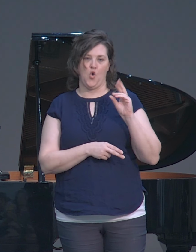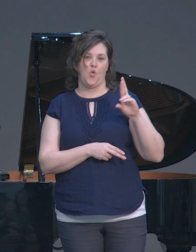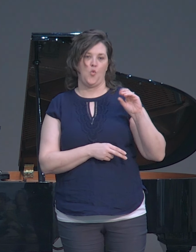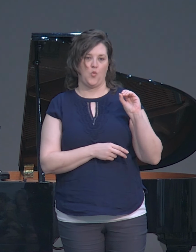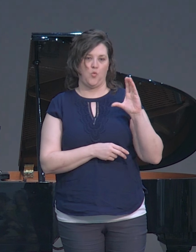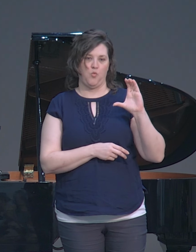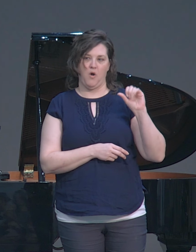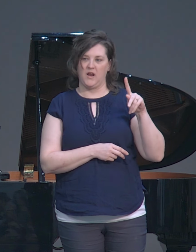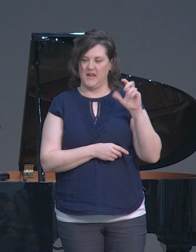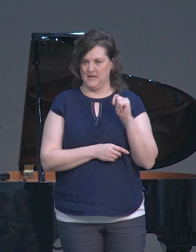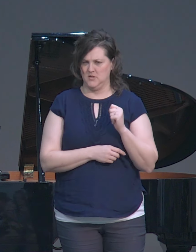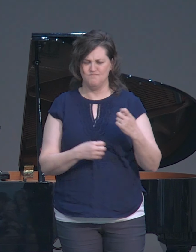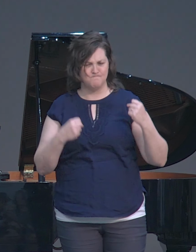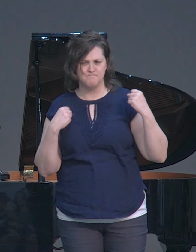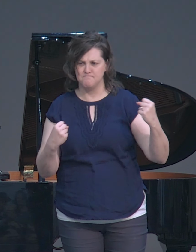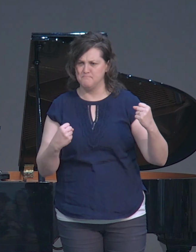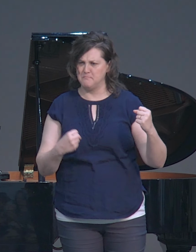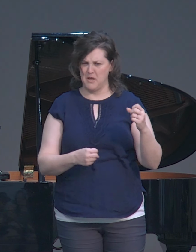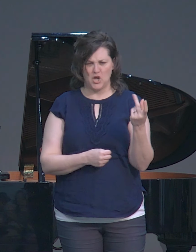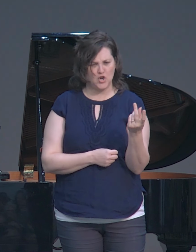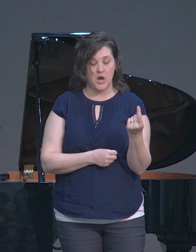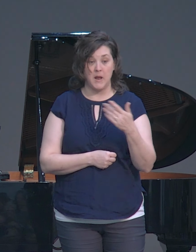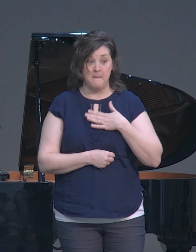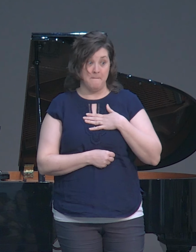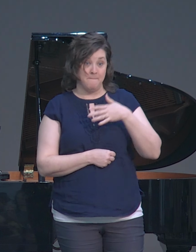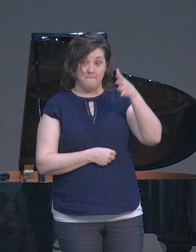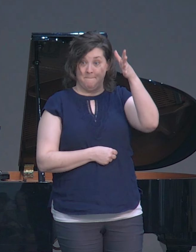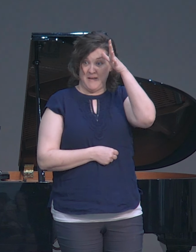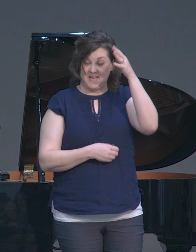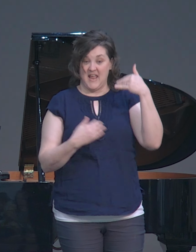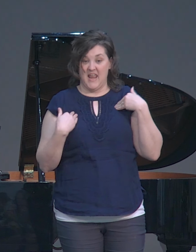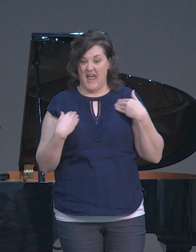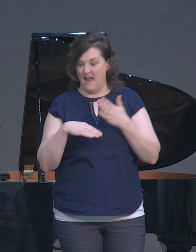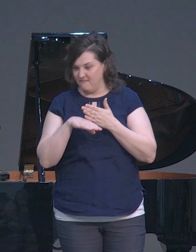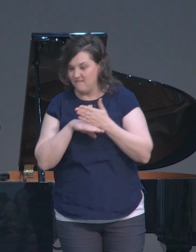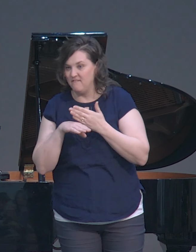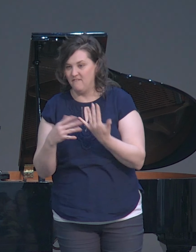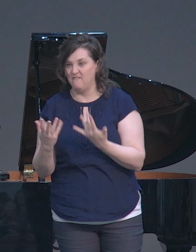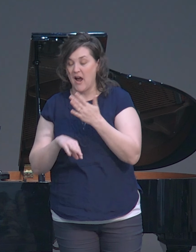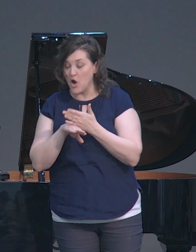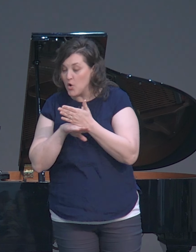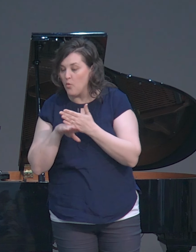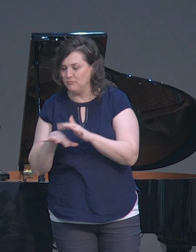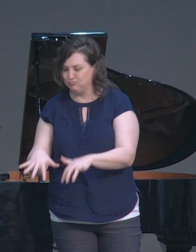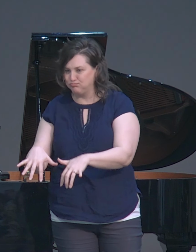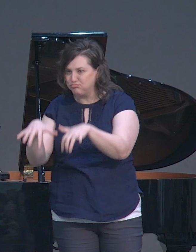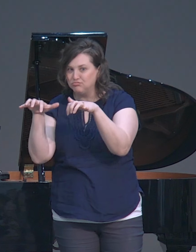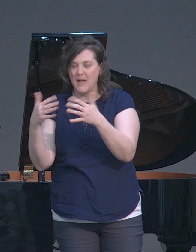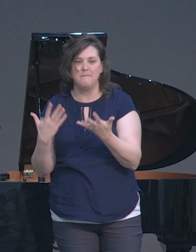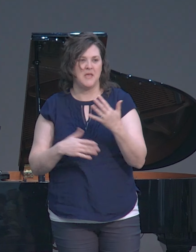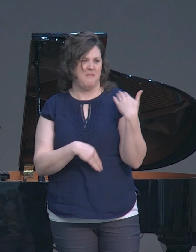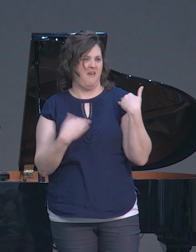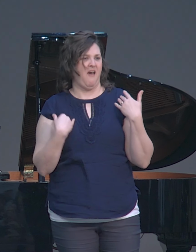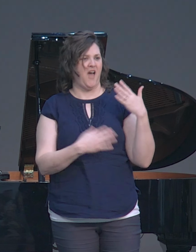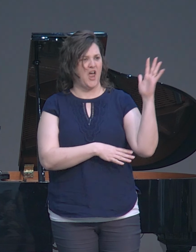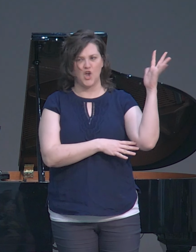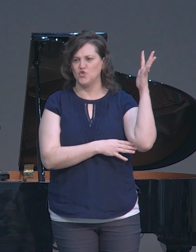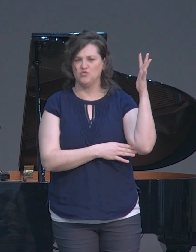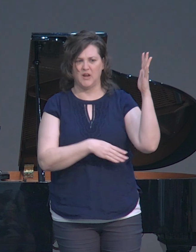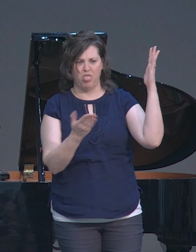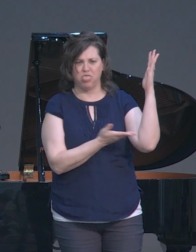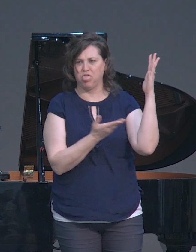dog. And my dad had stacks of firewood. Oftentimes it was because maybe it was a tree that he cut down. These were